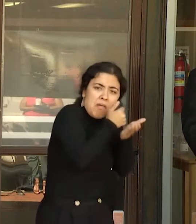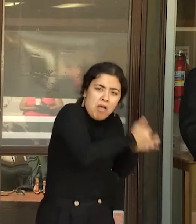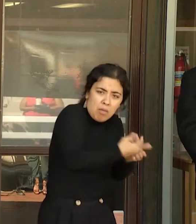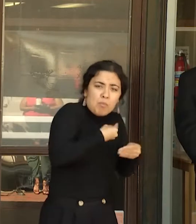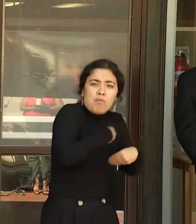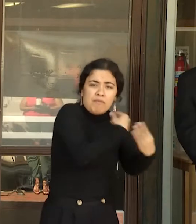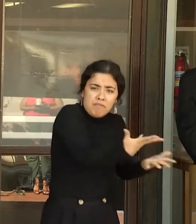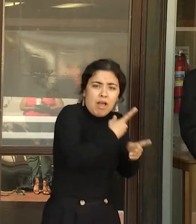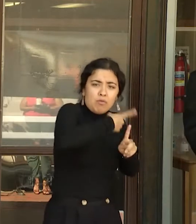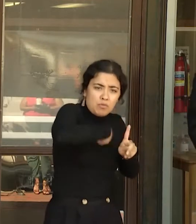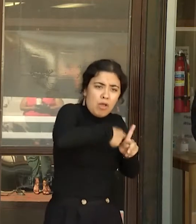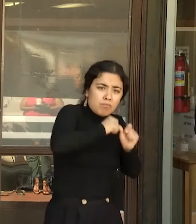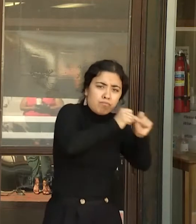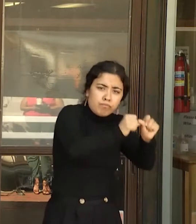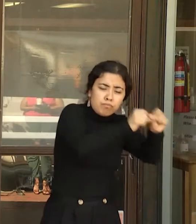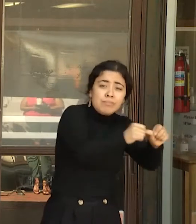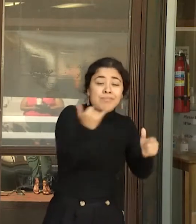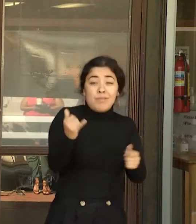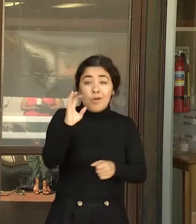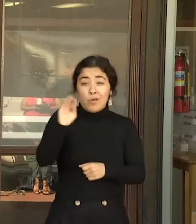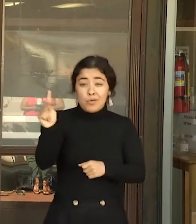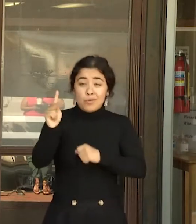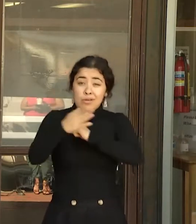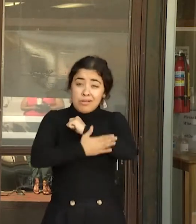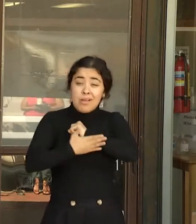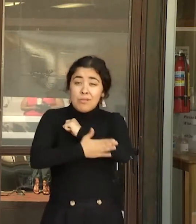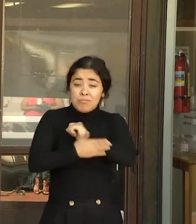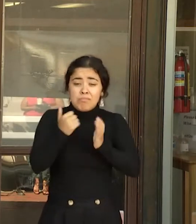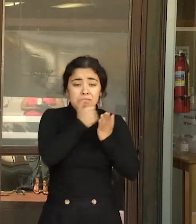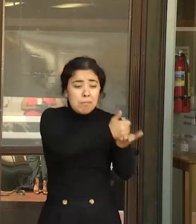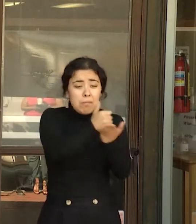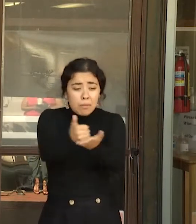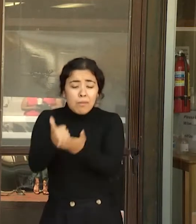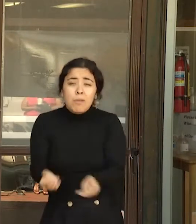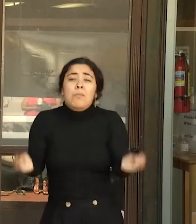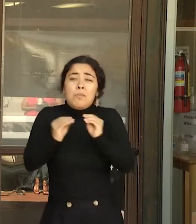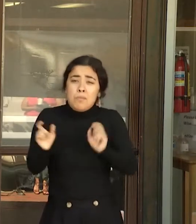be able to help more individuals with rental assistance.